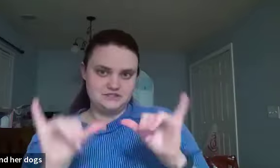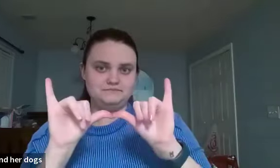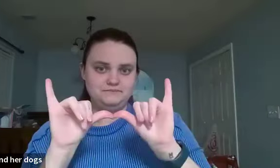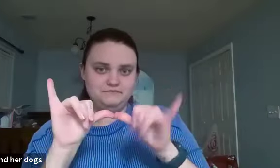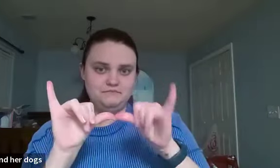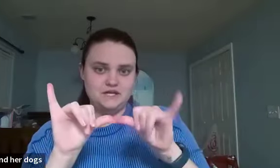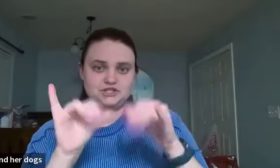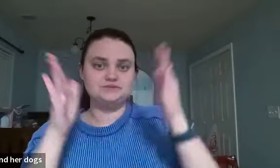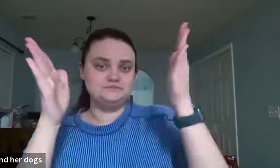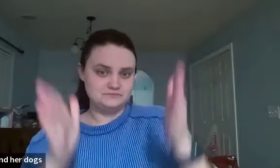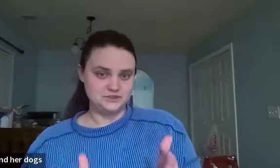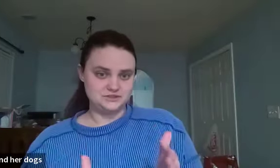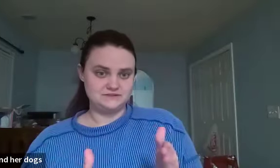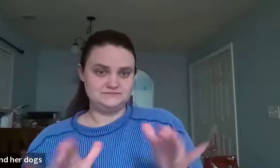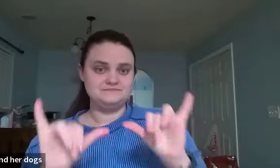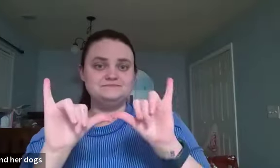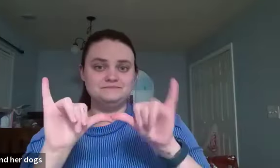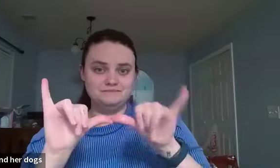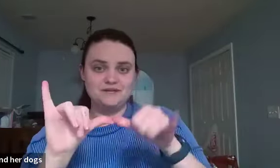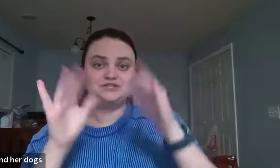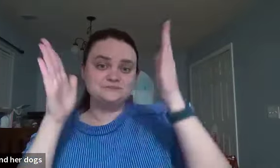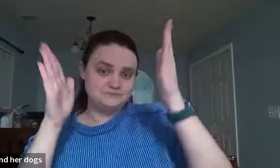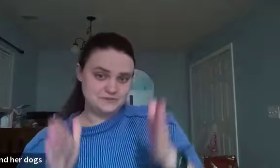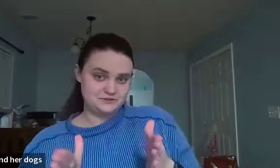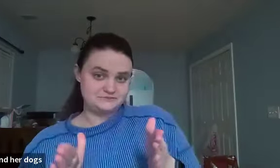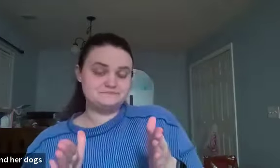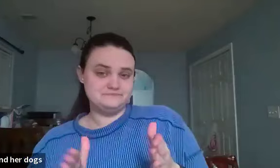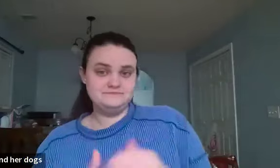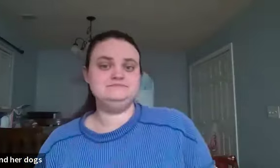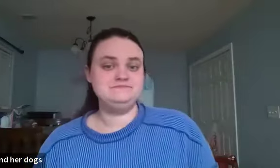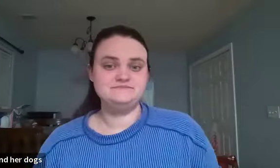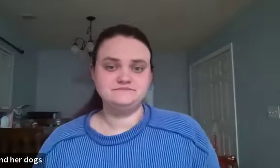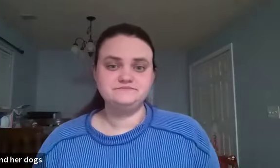person. Measure person. Measure person.